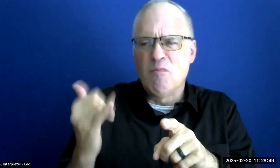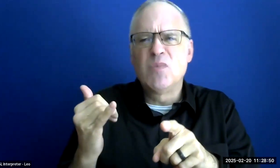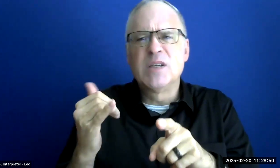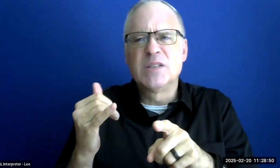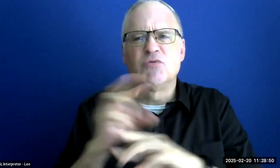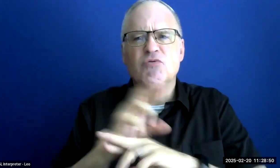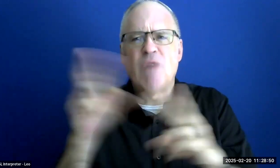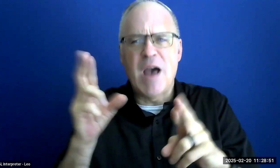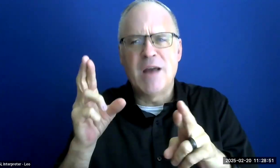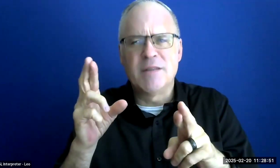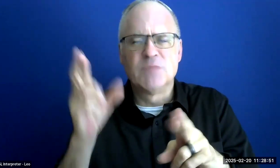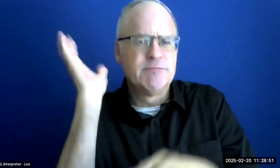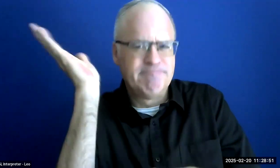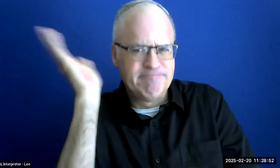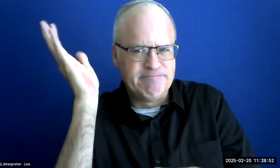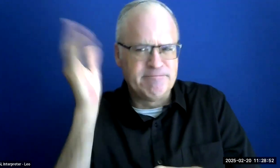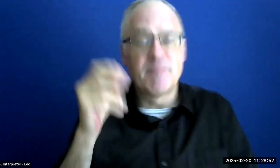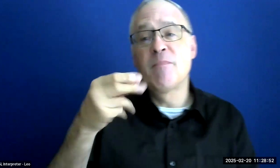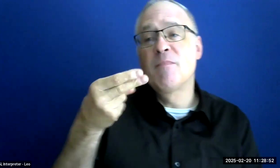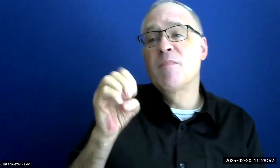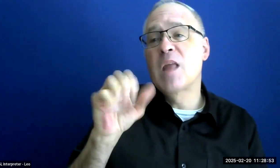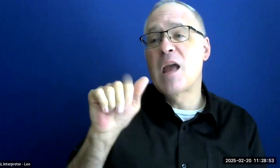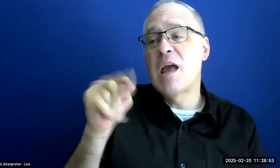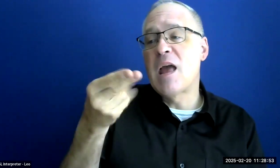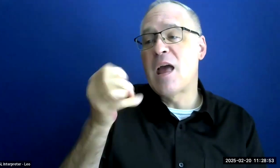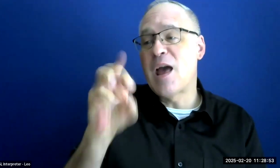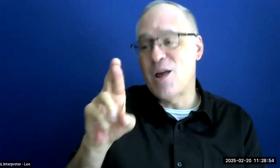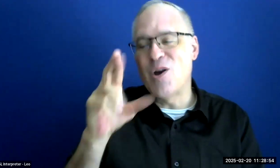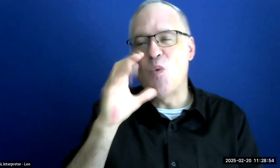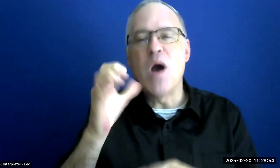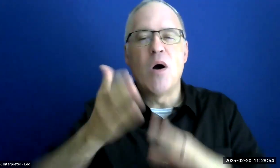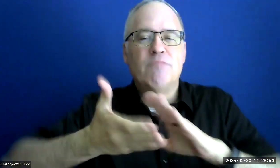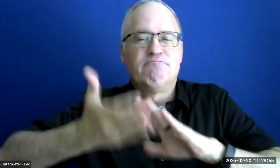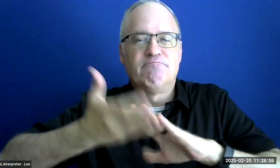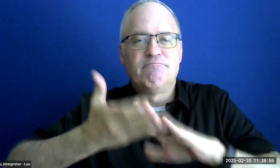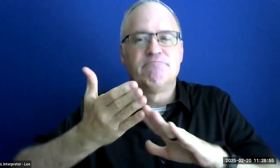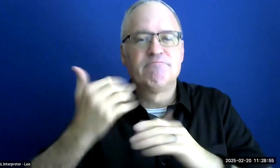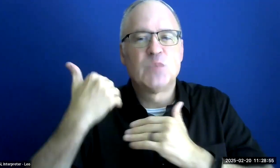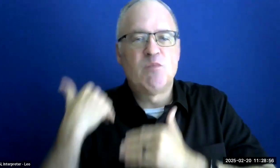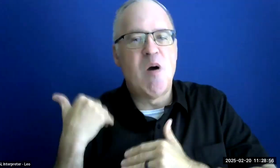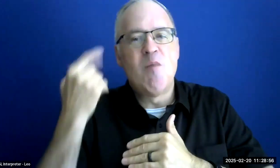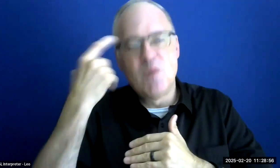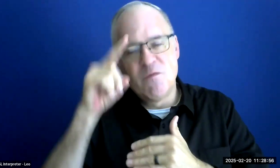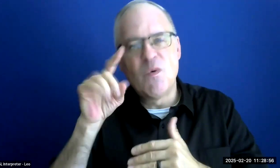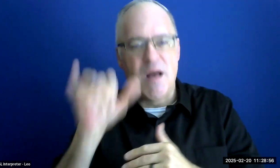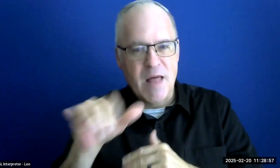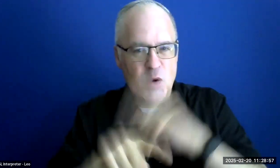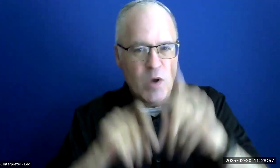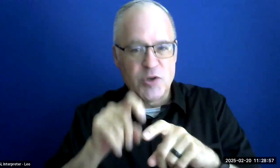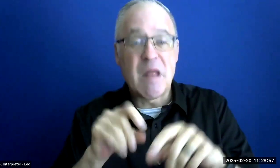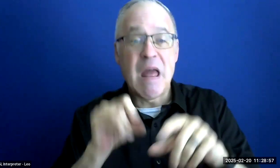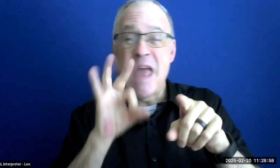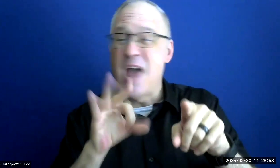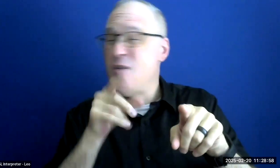the moderator during this period of question and answers. Now remember, if we don't get to your specific